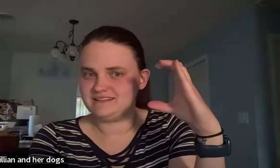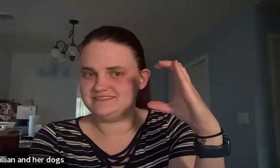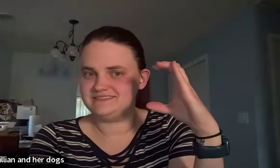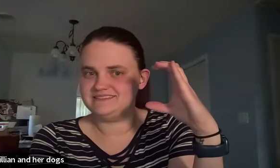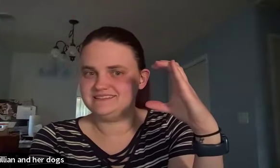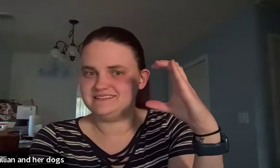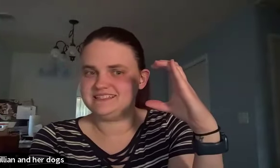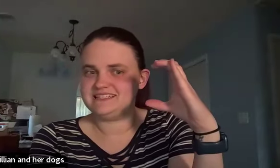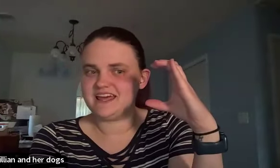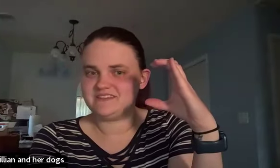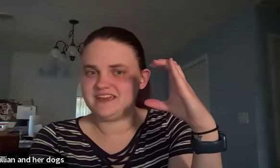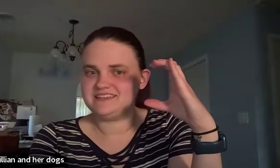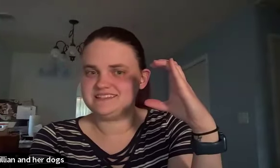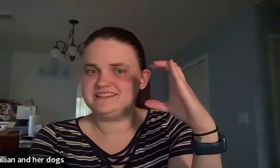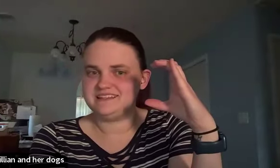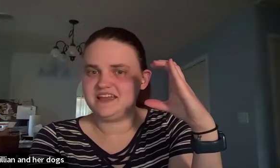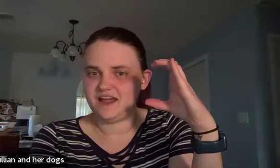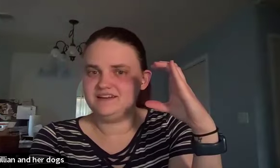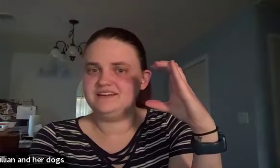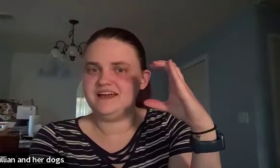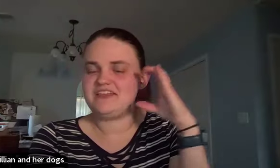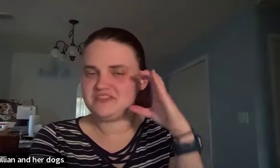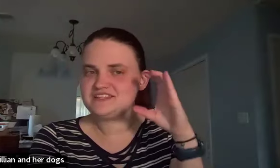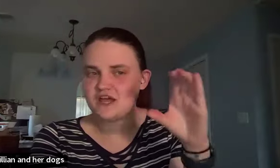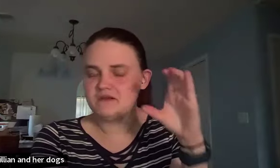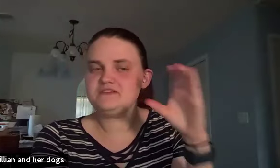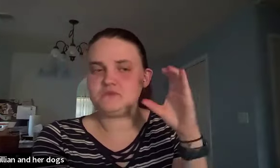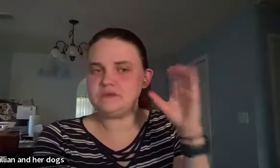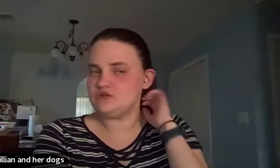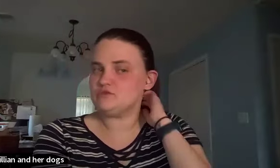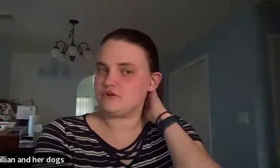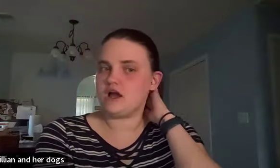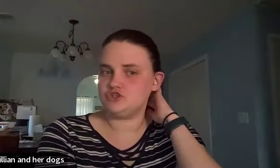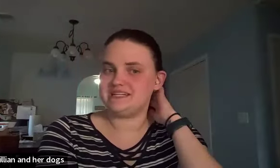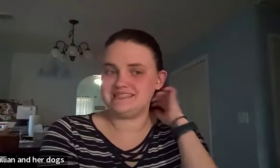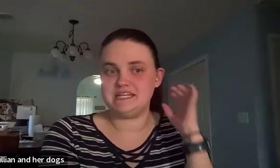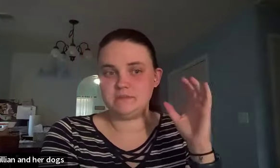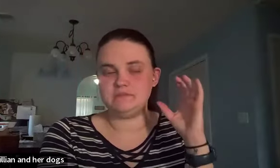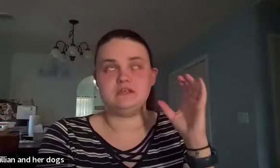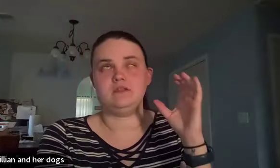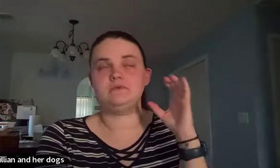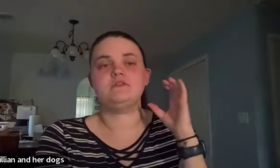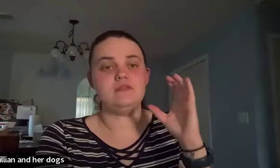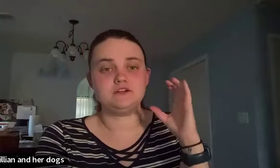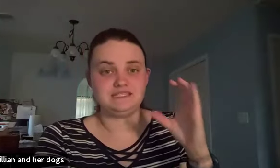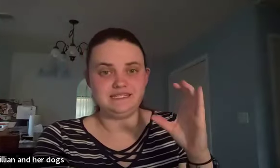correct? Isn't that the case? Yeah, I think so. I think the Roman numeral for 100 is the letter